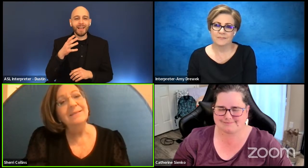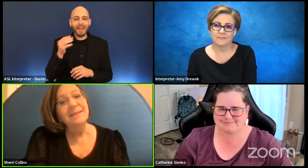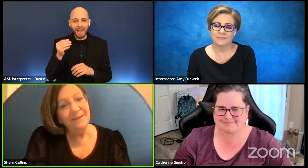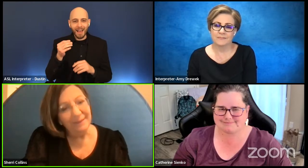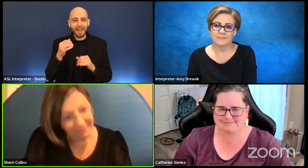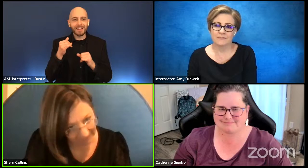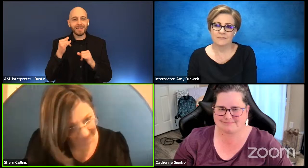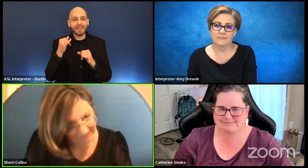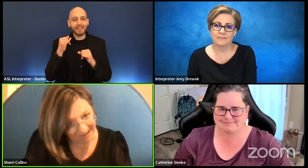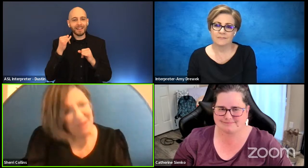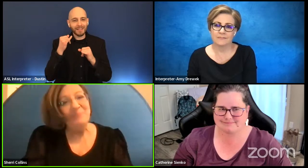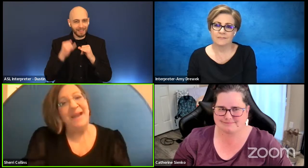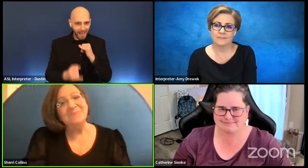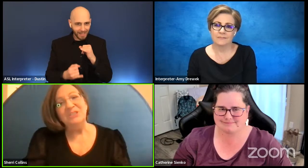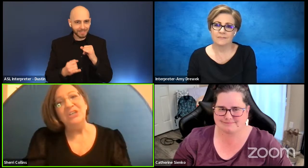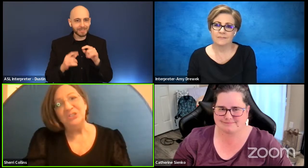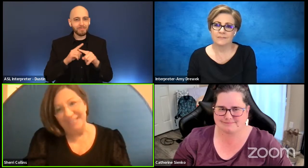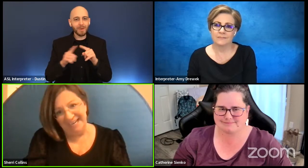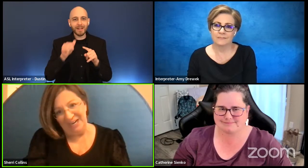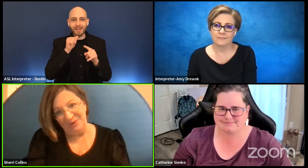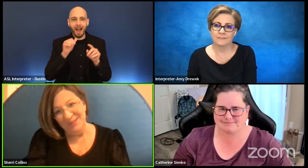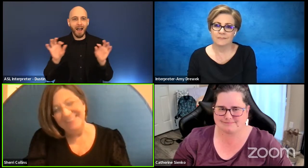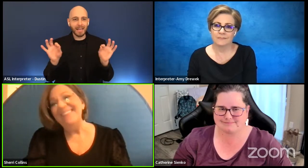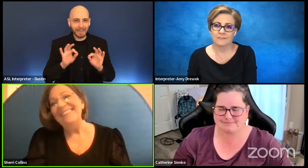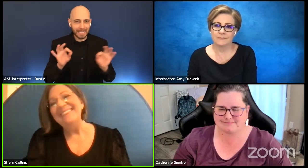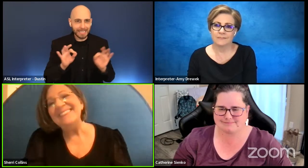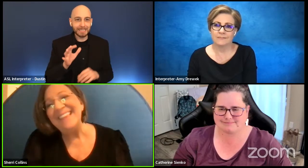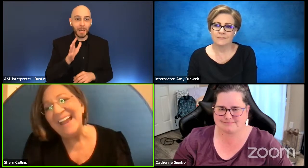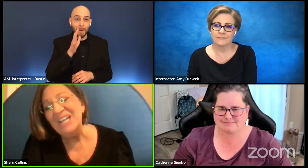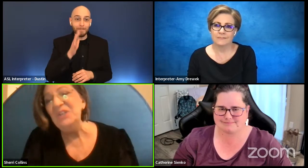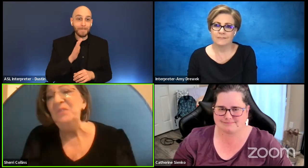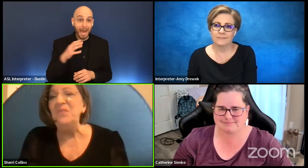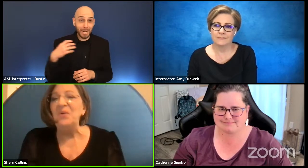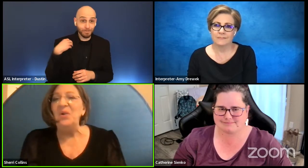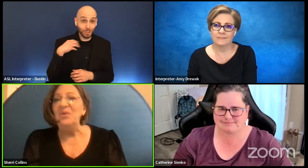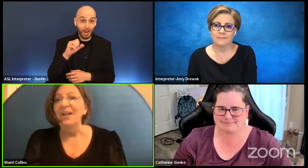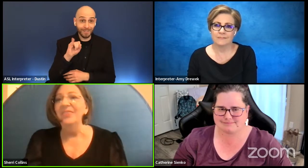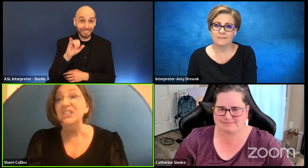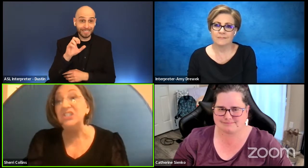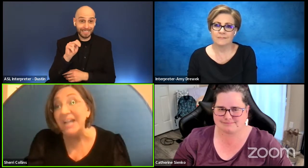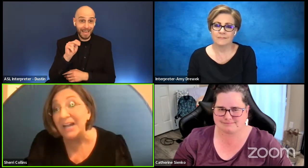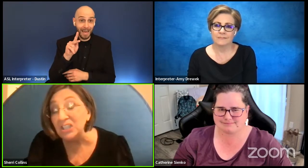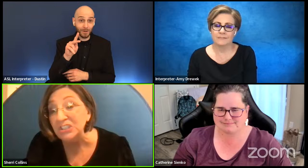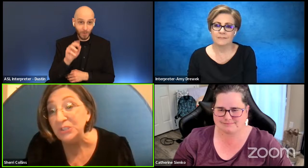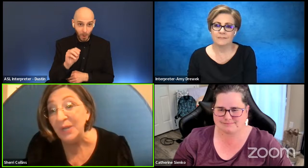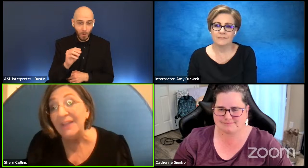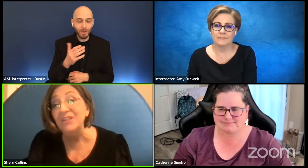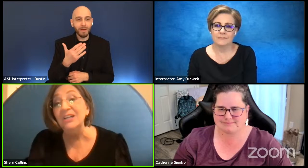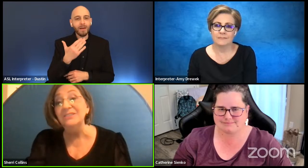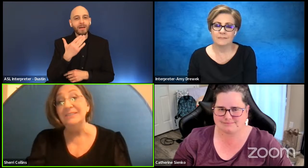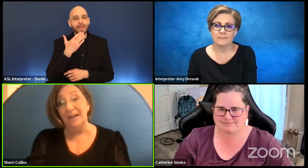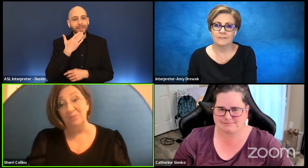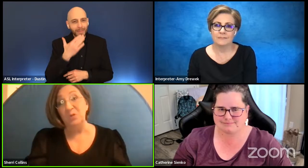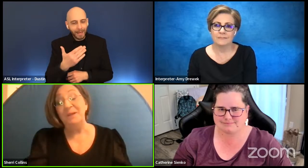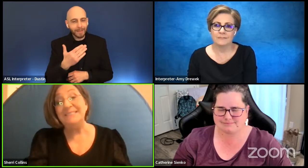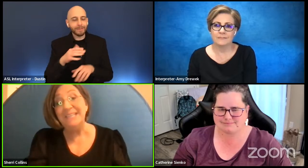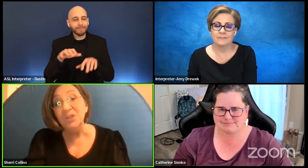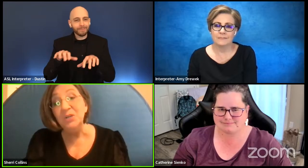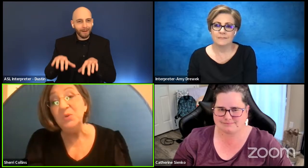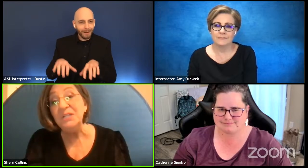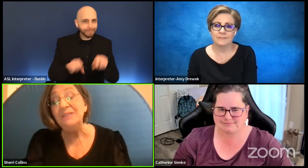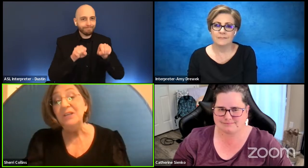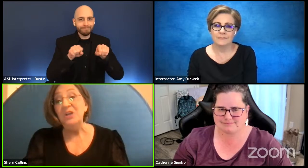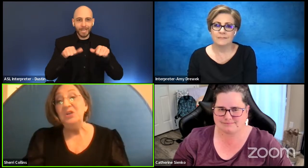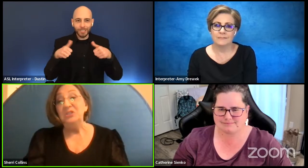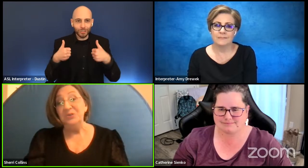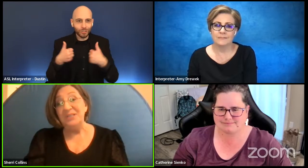Madam Sheriff Tico, thank you for the challenge you've been